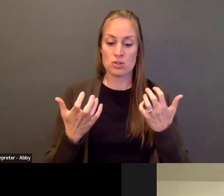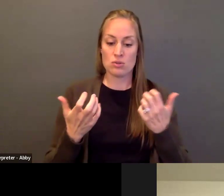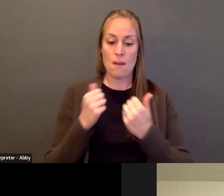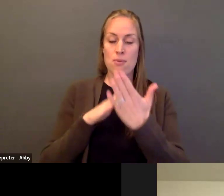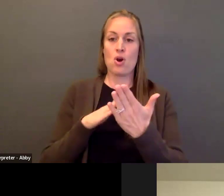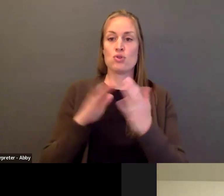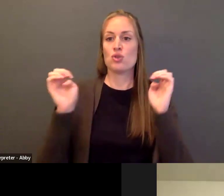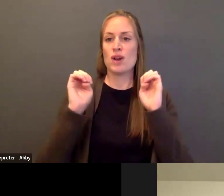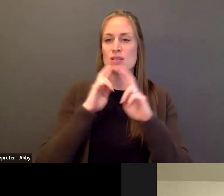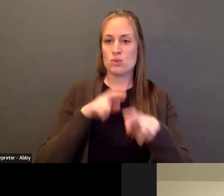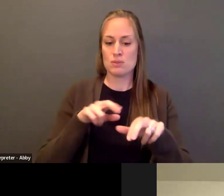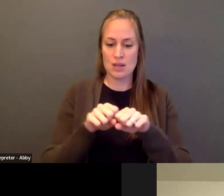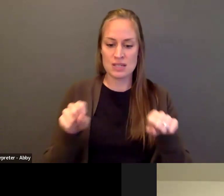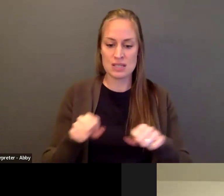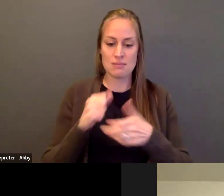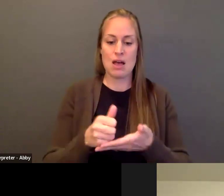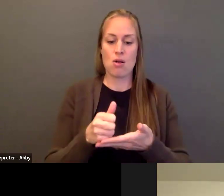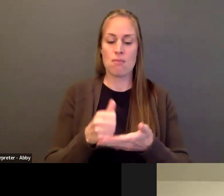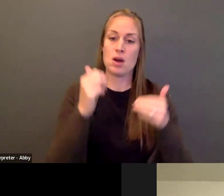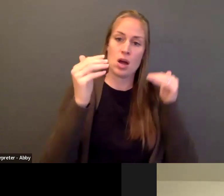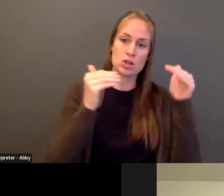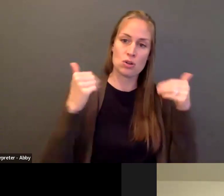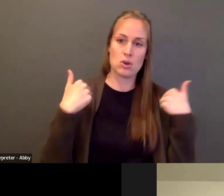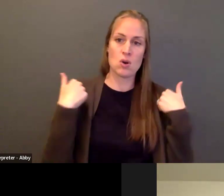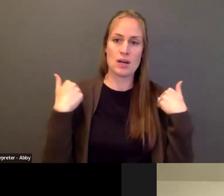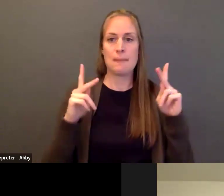start that with Deanne, since she didn't get an answer on the last time.